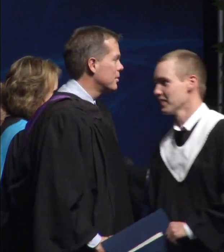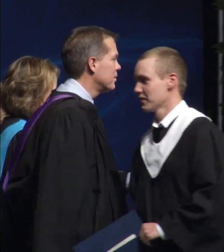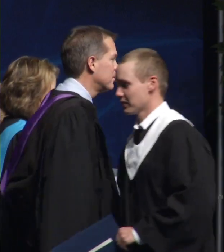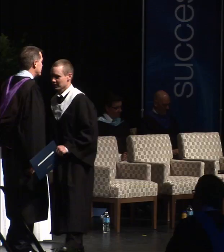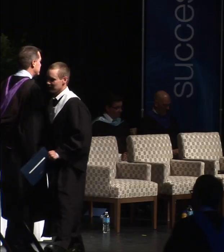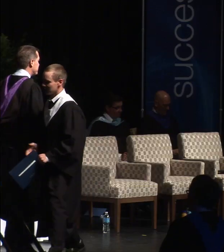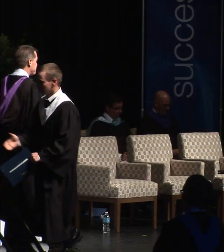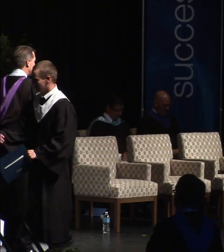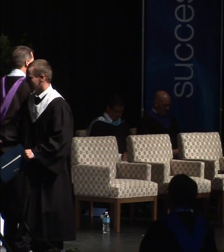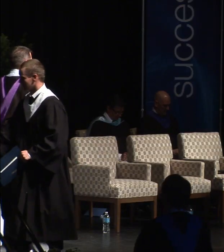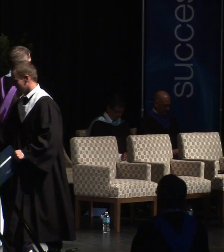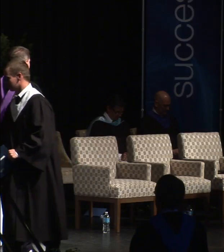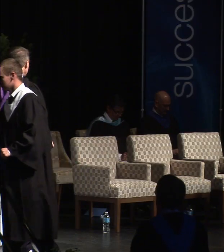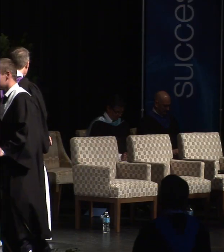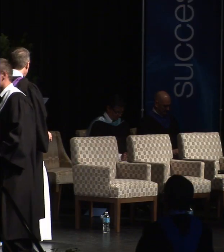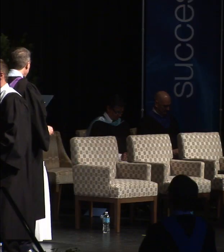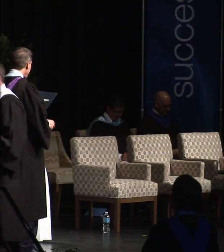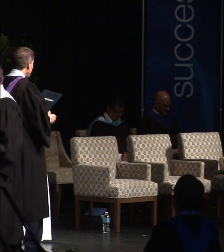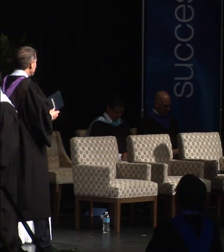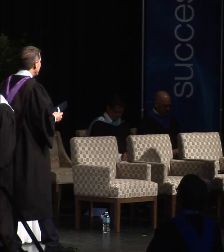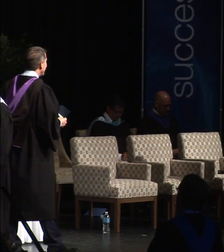Jacob Gabriel Paul.